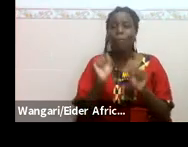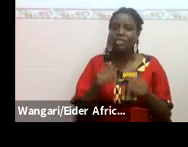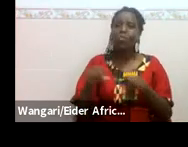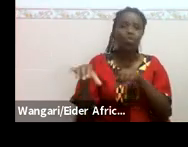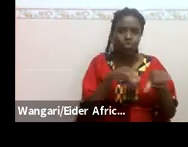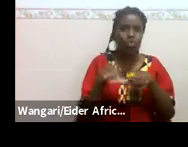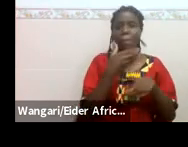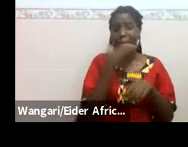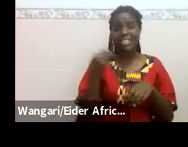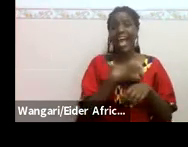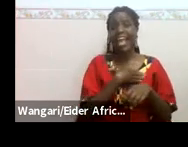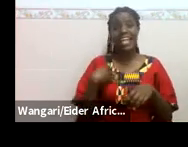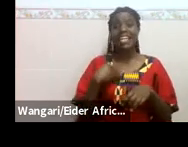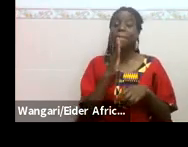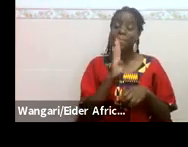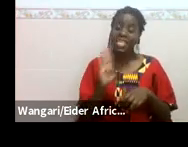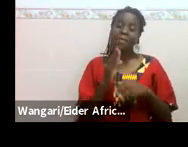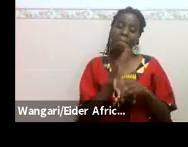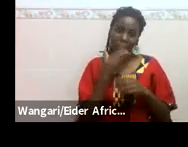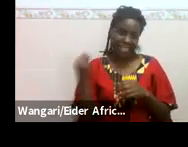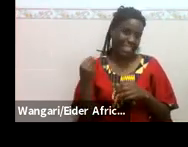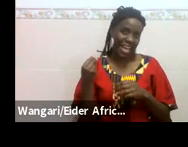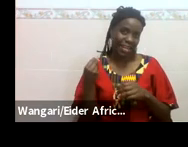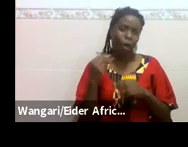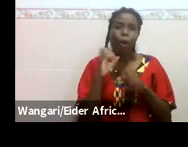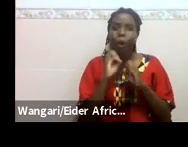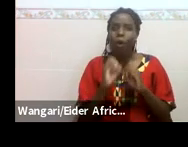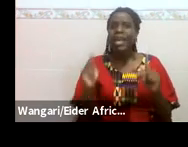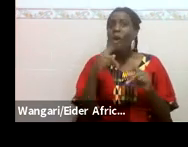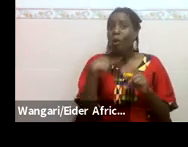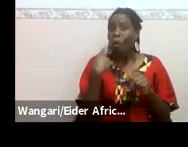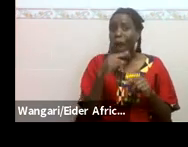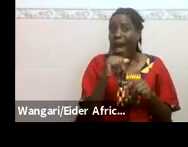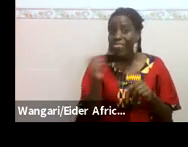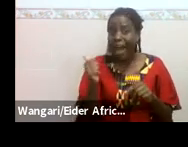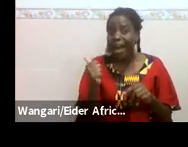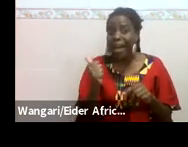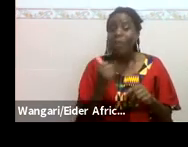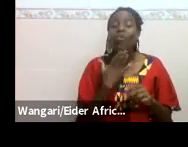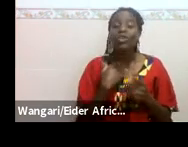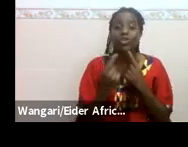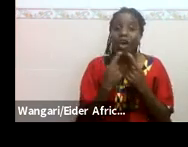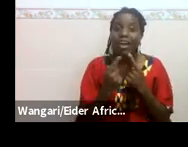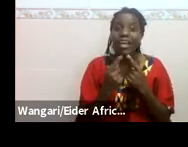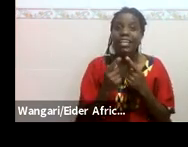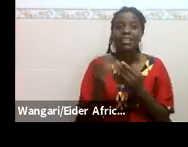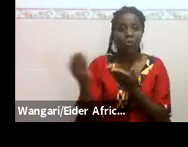better. Anyone who's raised their hand to me? Eletso, please go ahead.